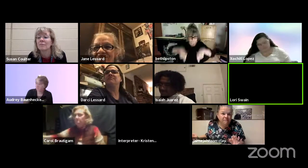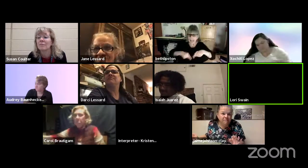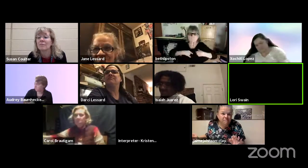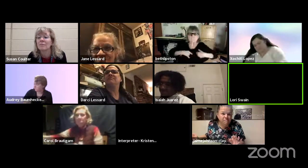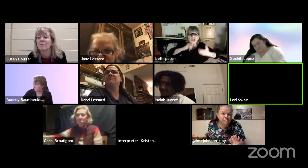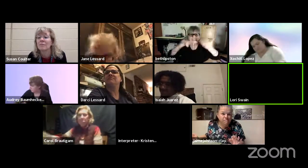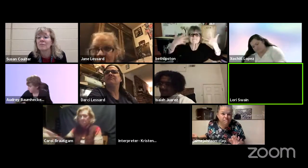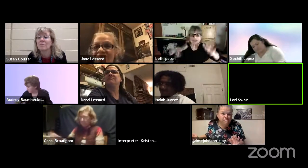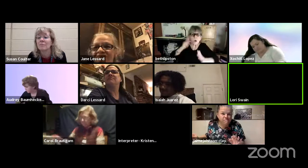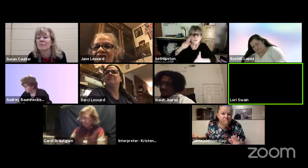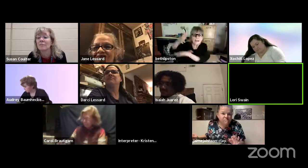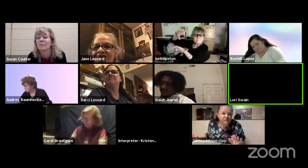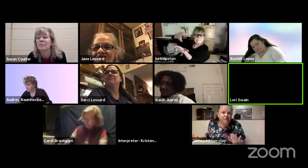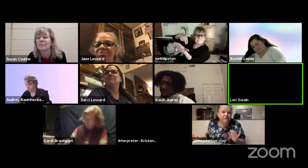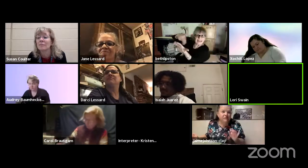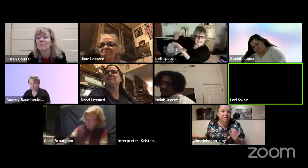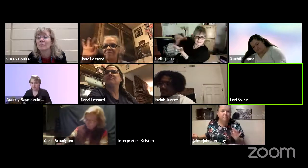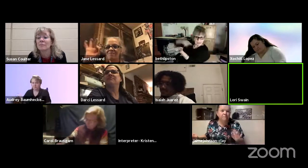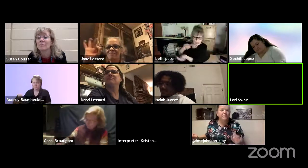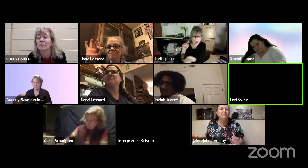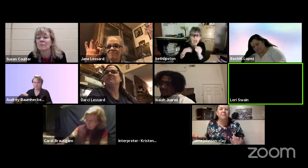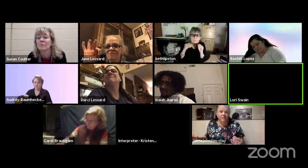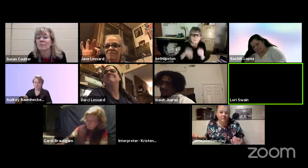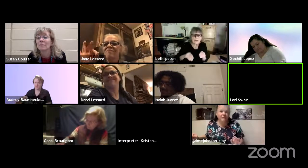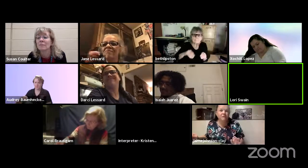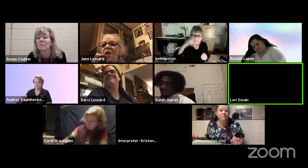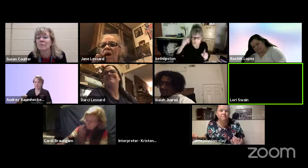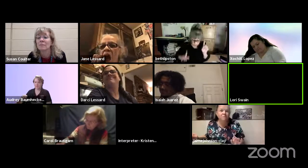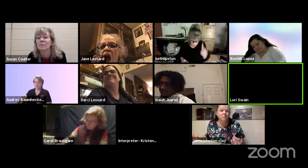My drawing is not finished yet because I still want to paint it.